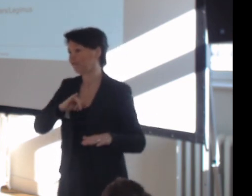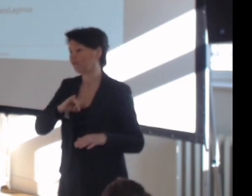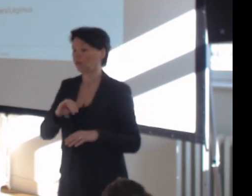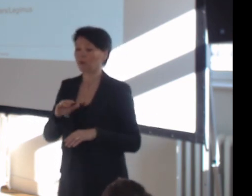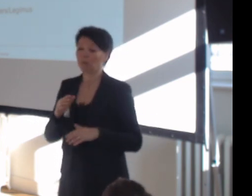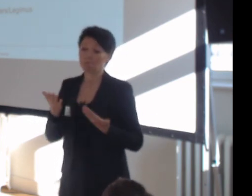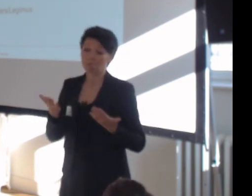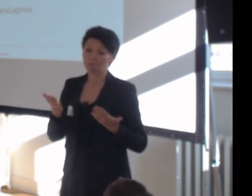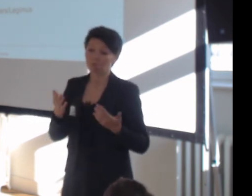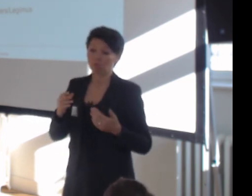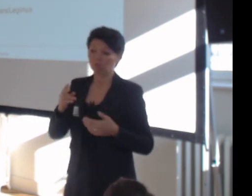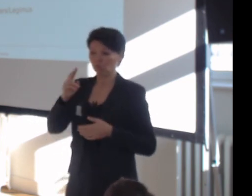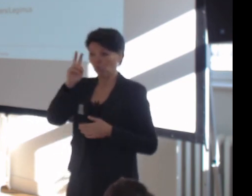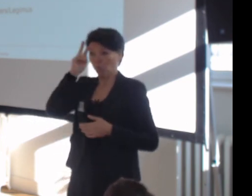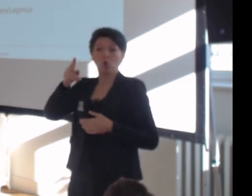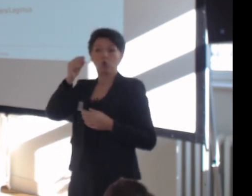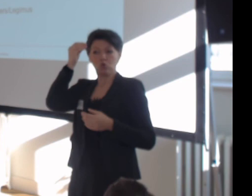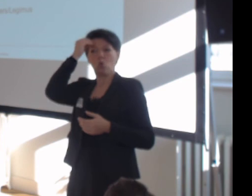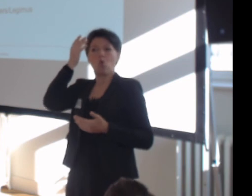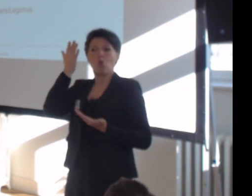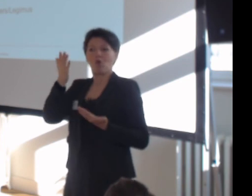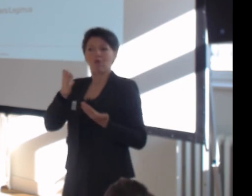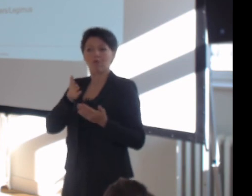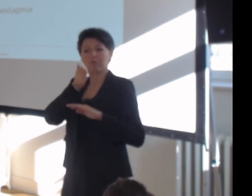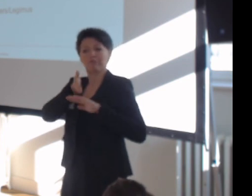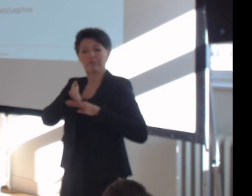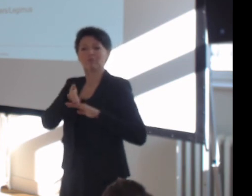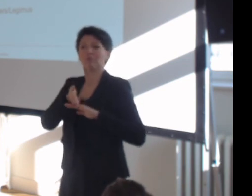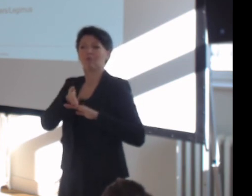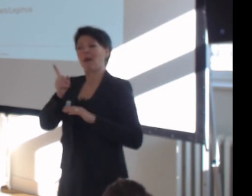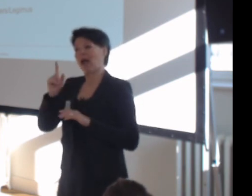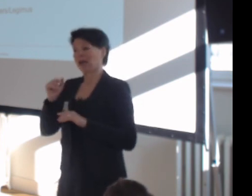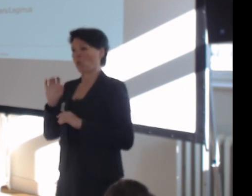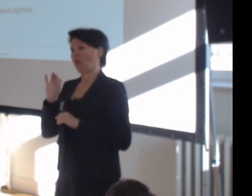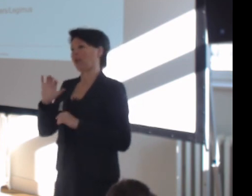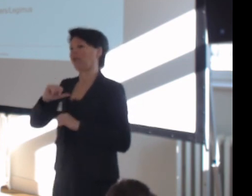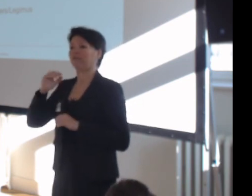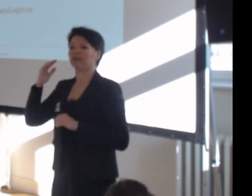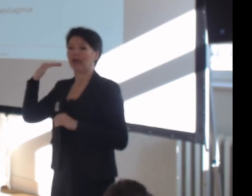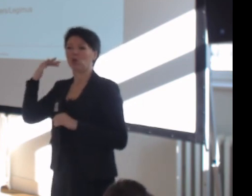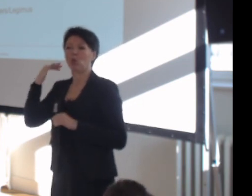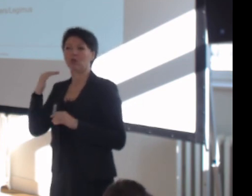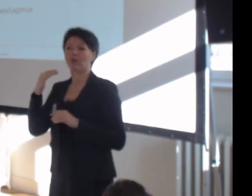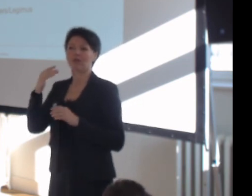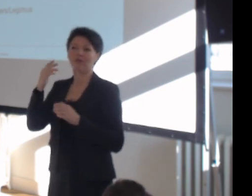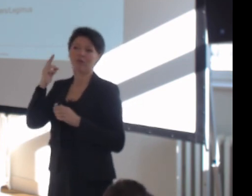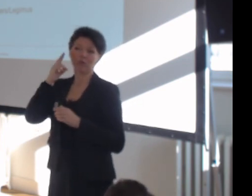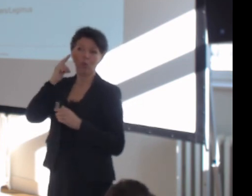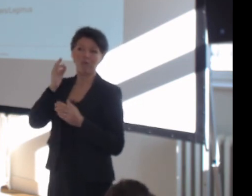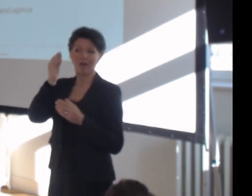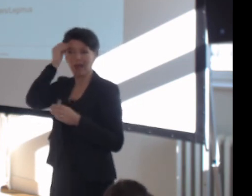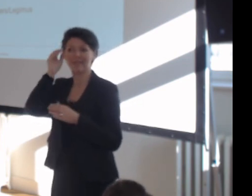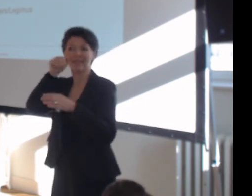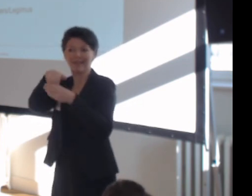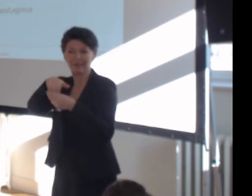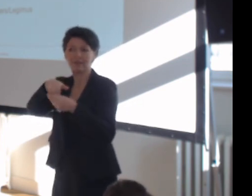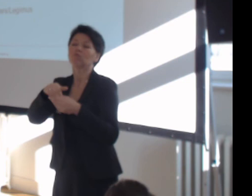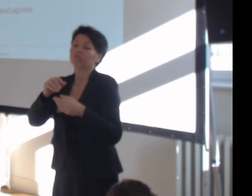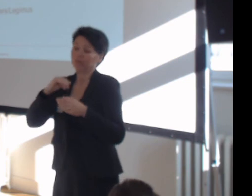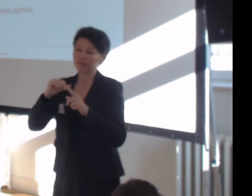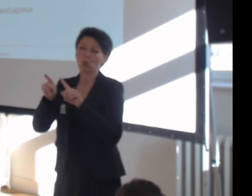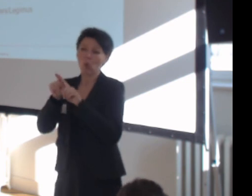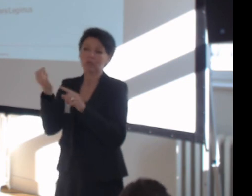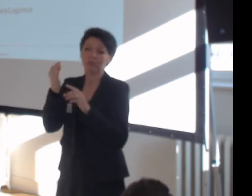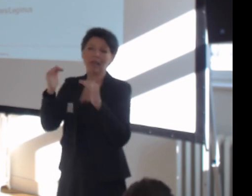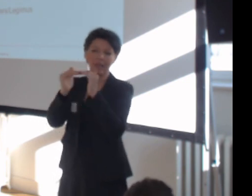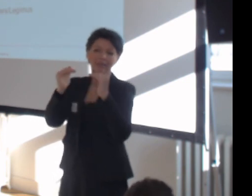be an ordinary school, but you go to a hard of hearing class, and they have material as well. They have special shelves